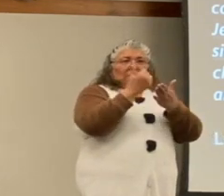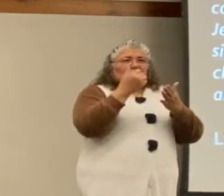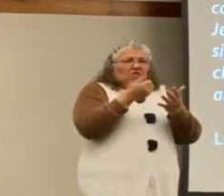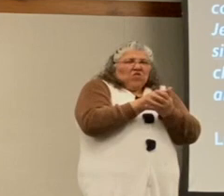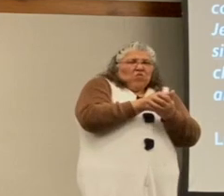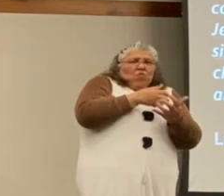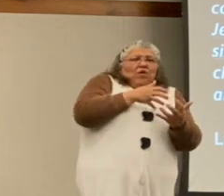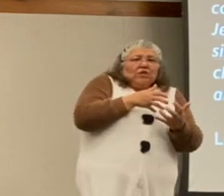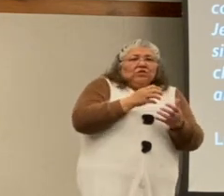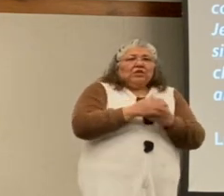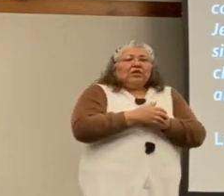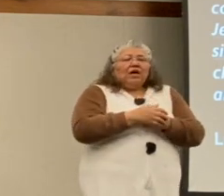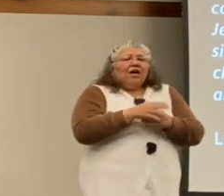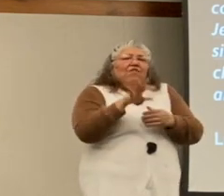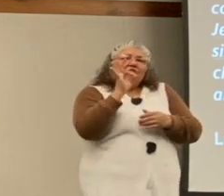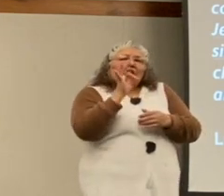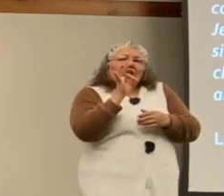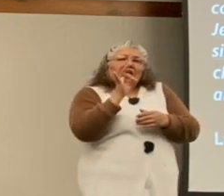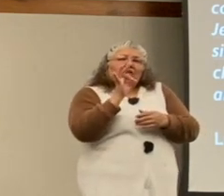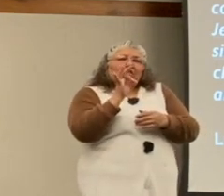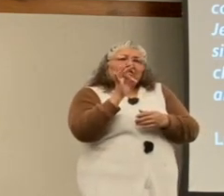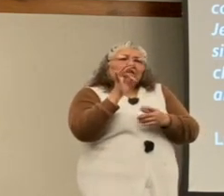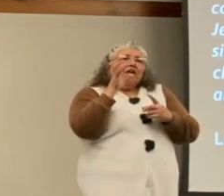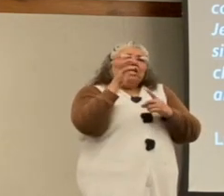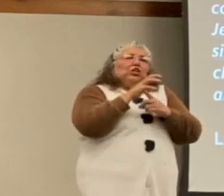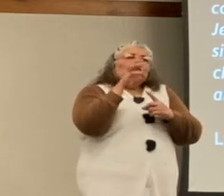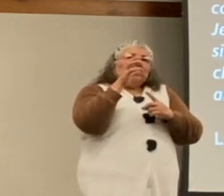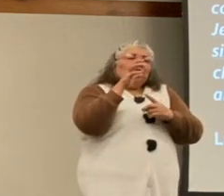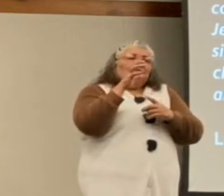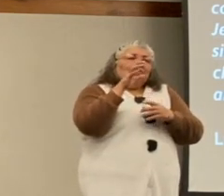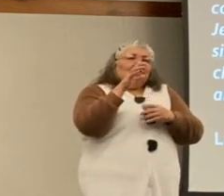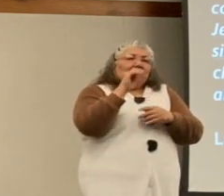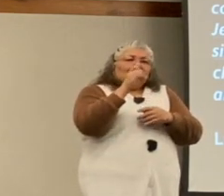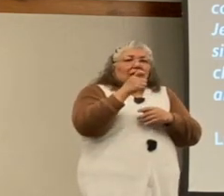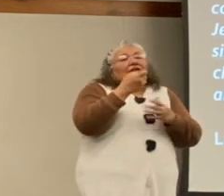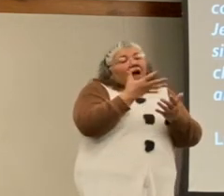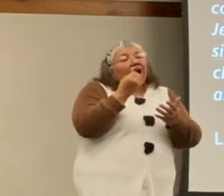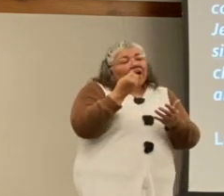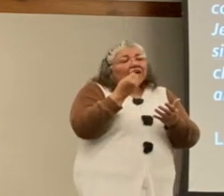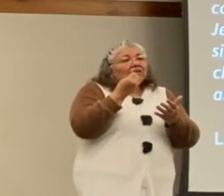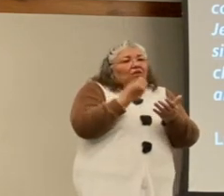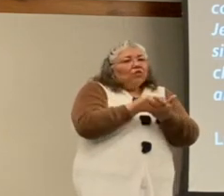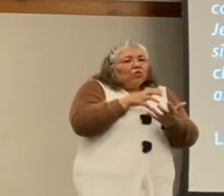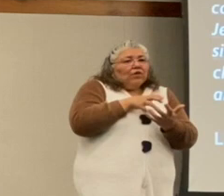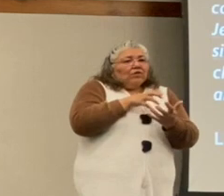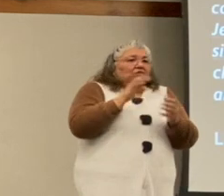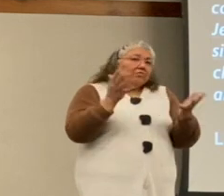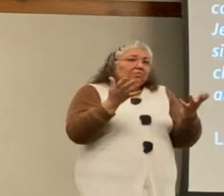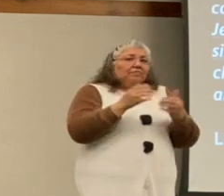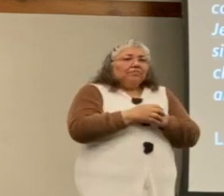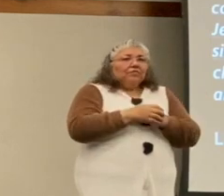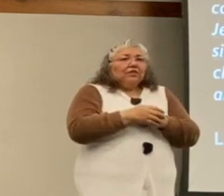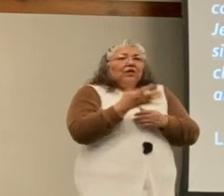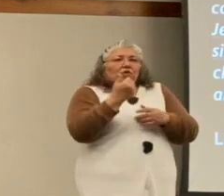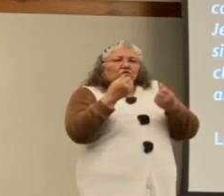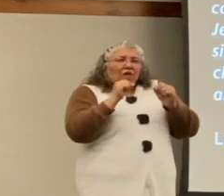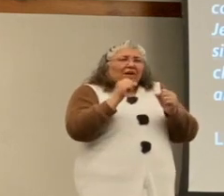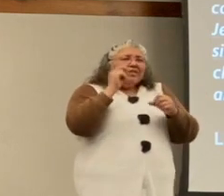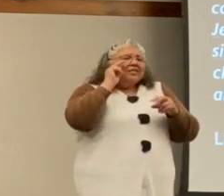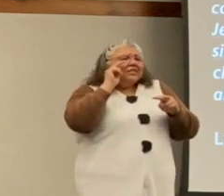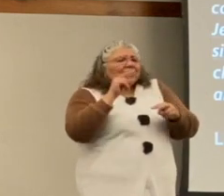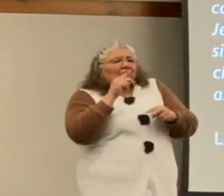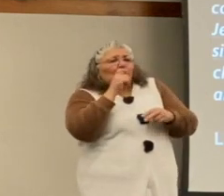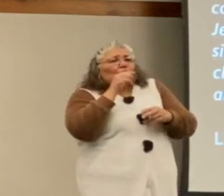it interesting that the scripture said a chief tax collector, and he was rich. That's how I read it. He was trying to see